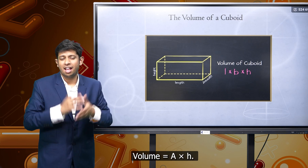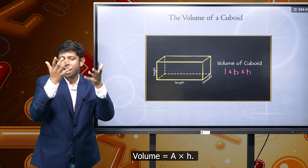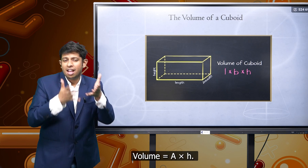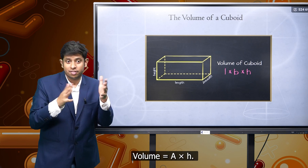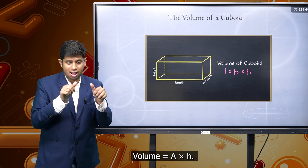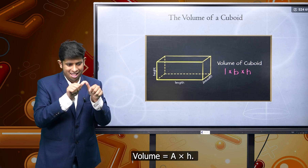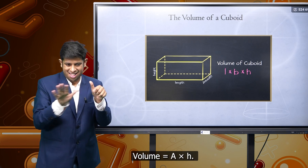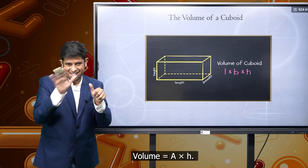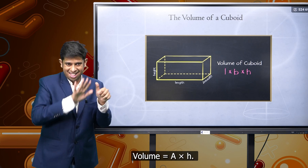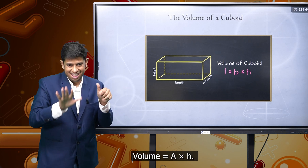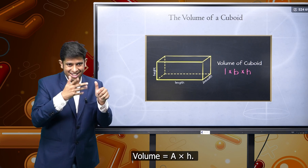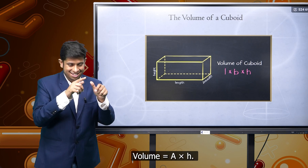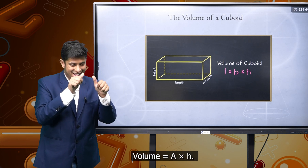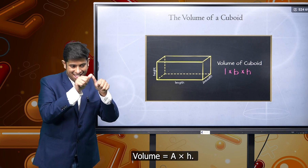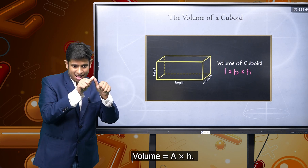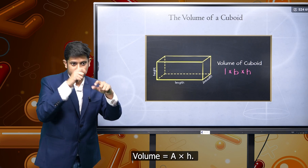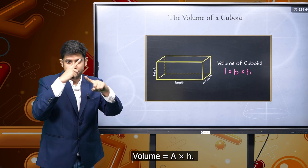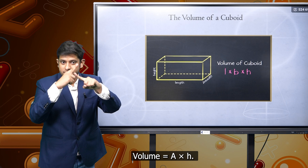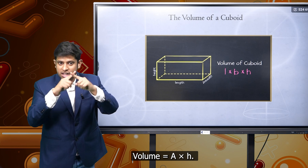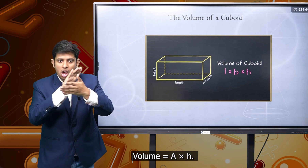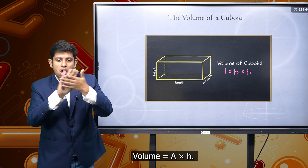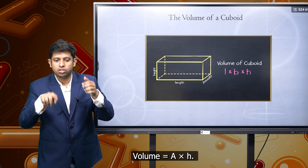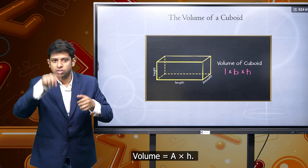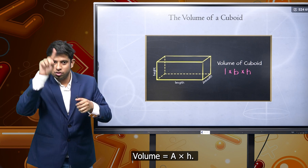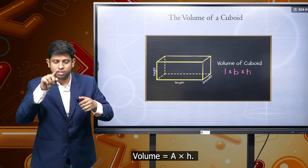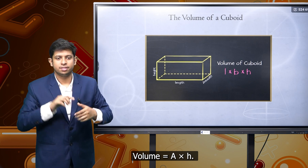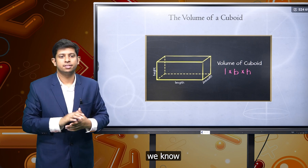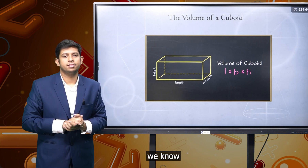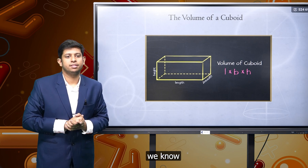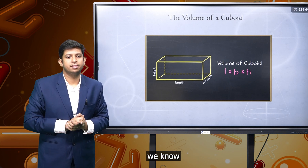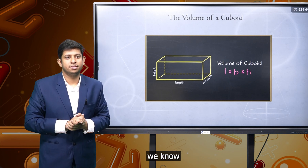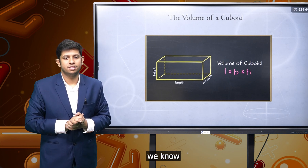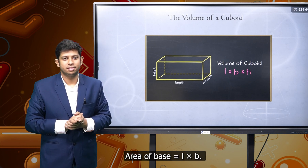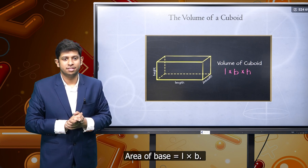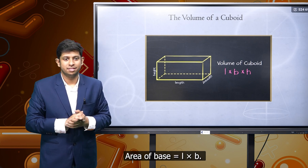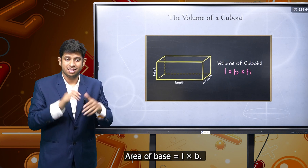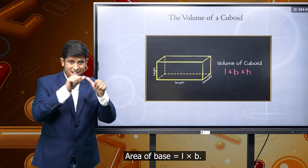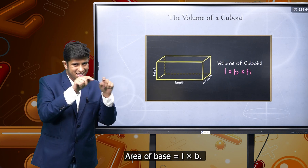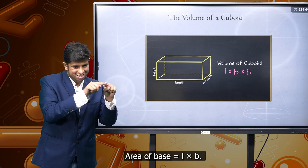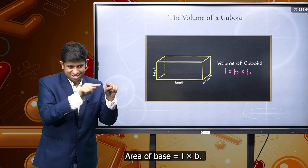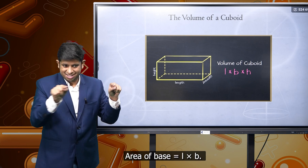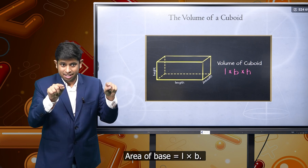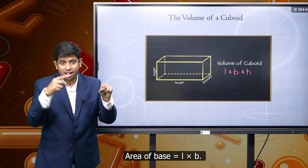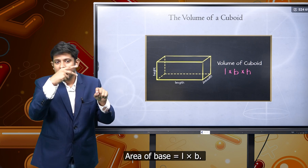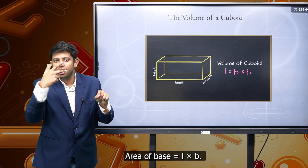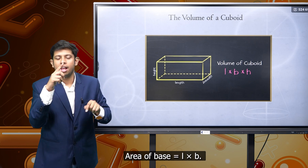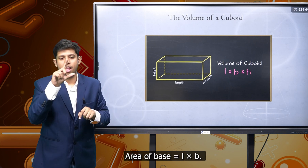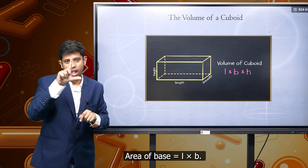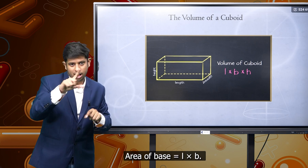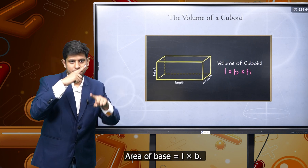Volume is equal to A into H. We know area of base is equal to L into B.